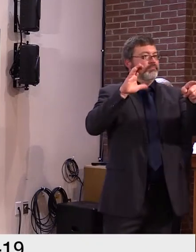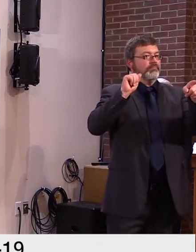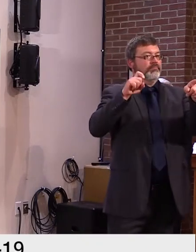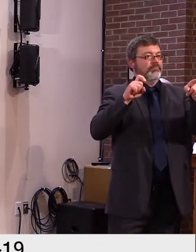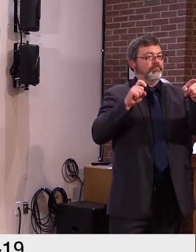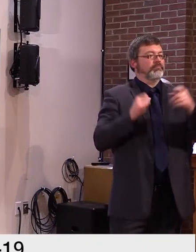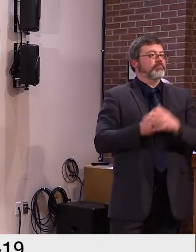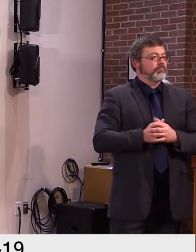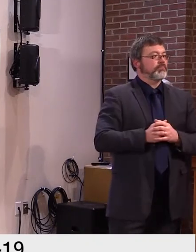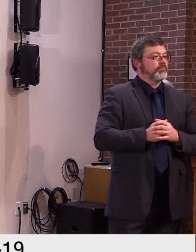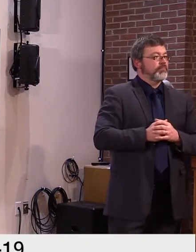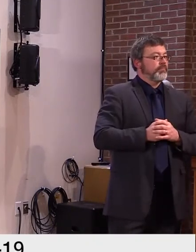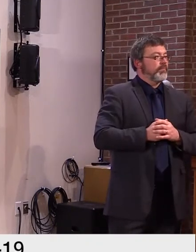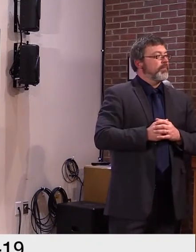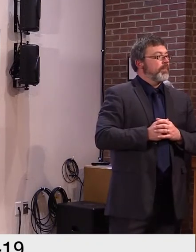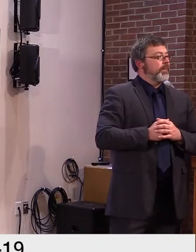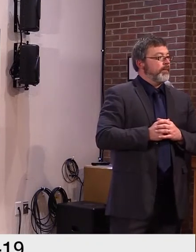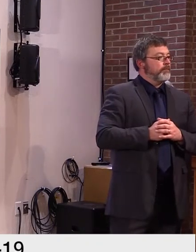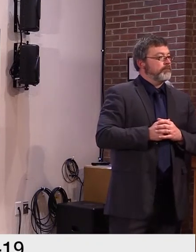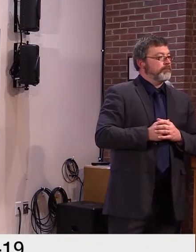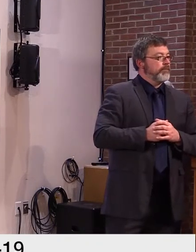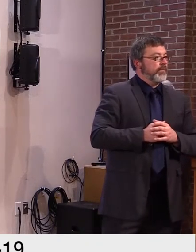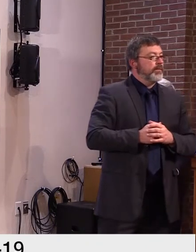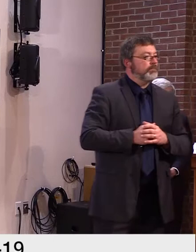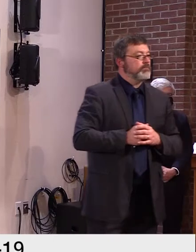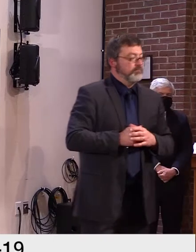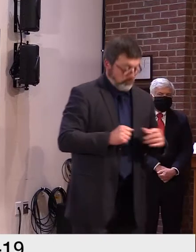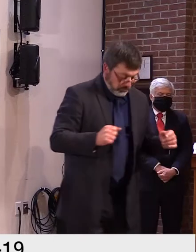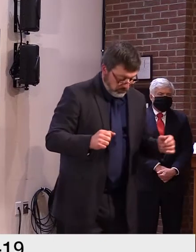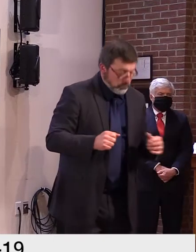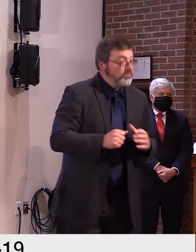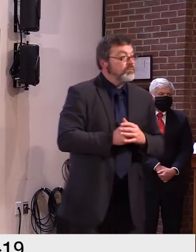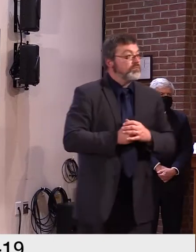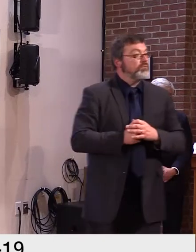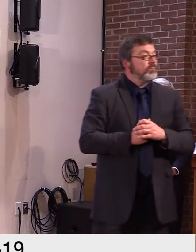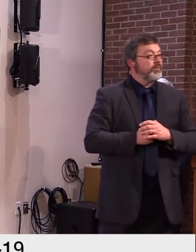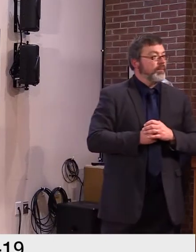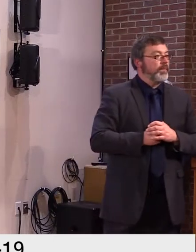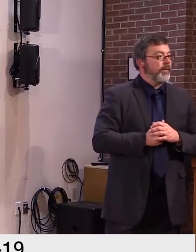question for Dr. Levine. Dr. Levine, the